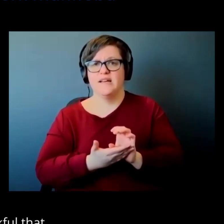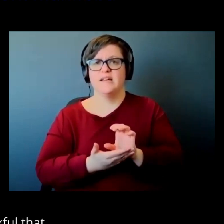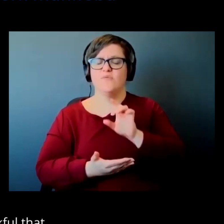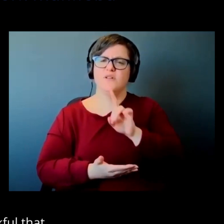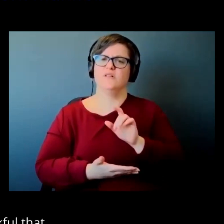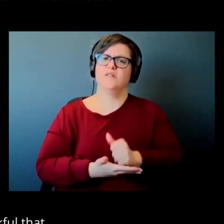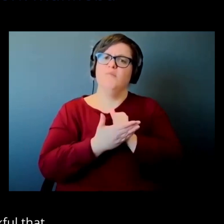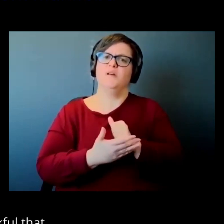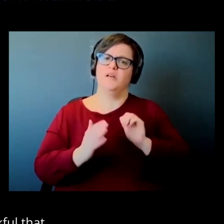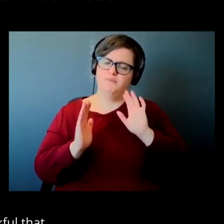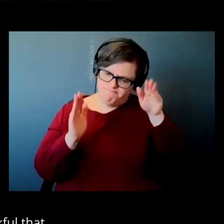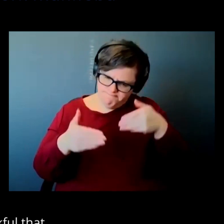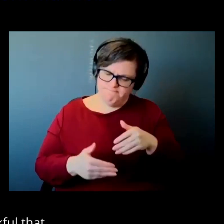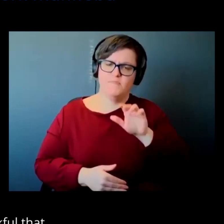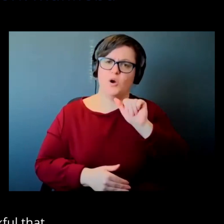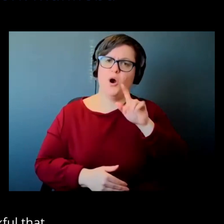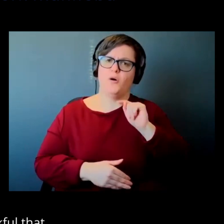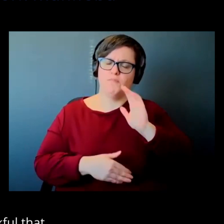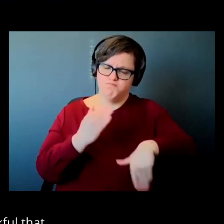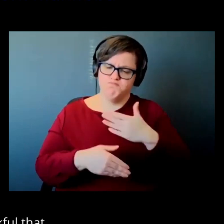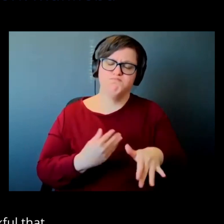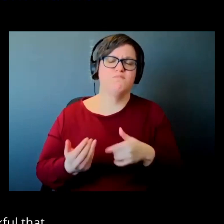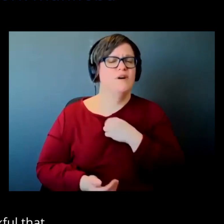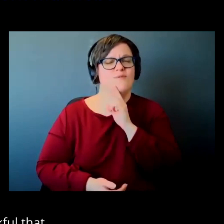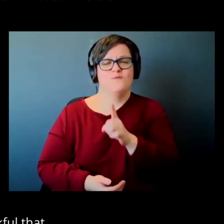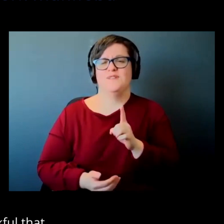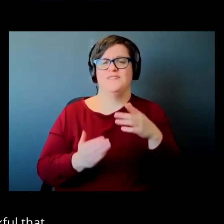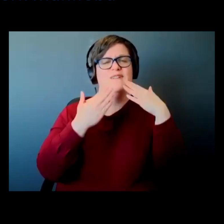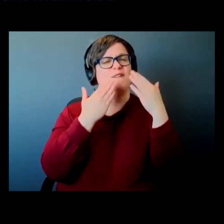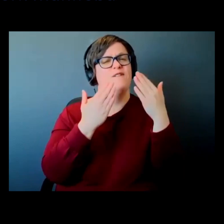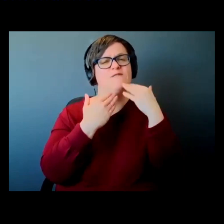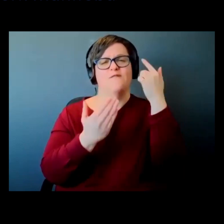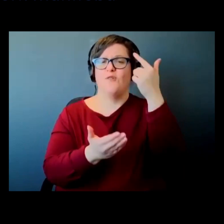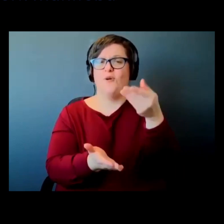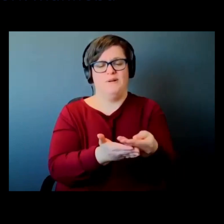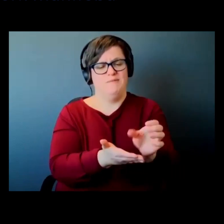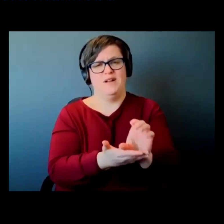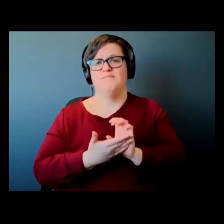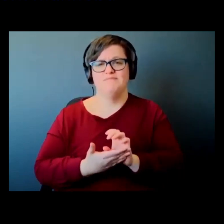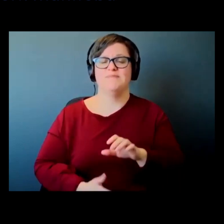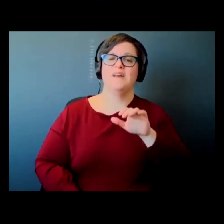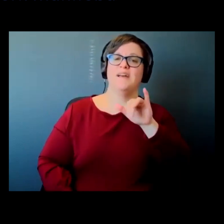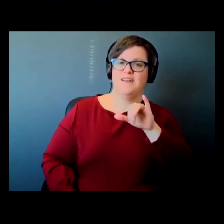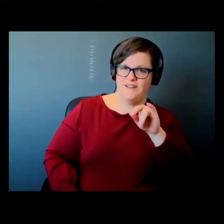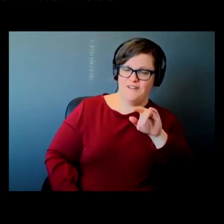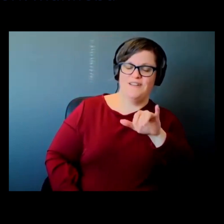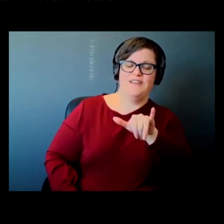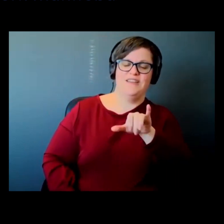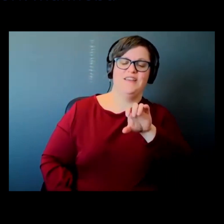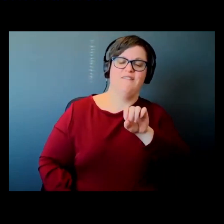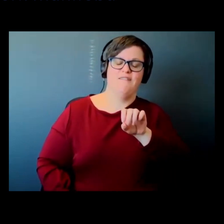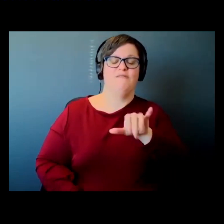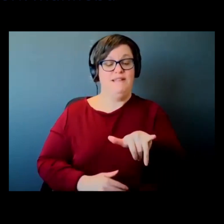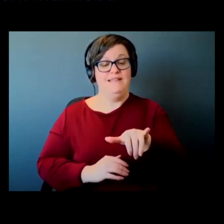And I'm so thankful that I managed to get that. Okay, well, that's great. Yeah.